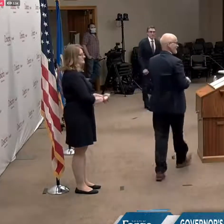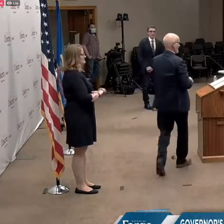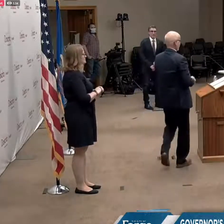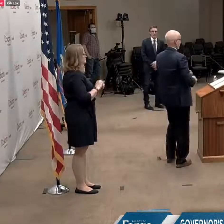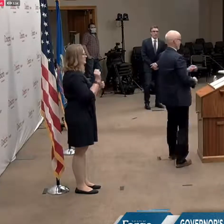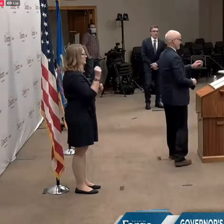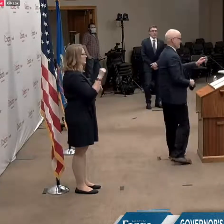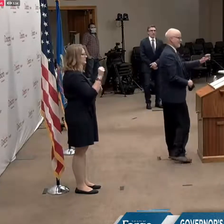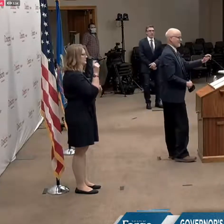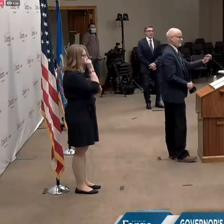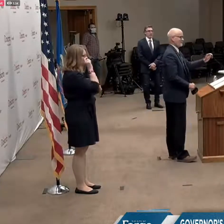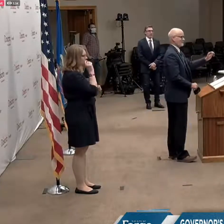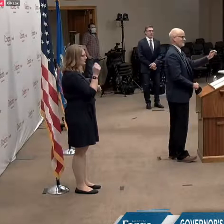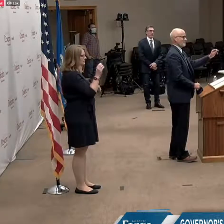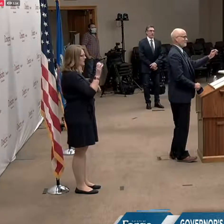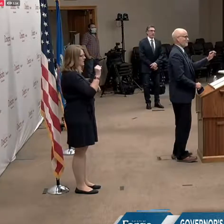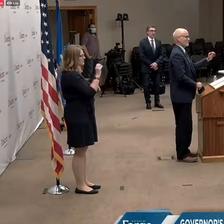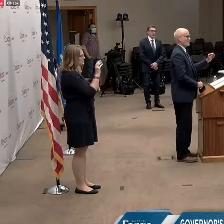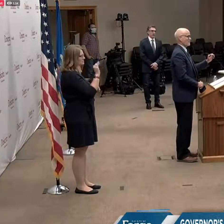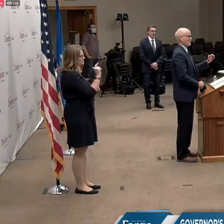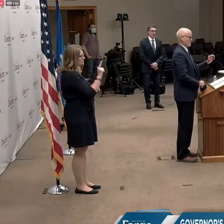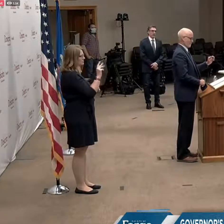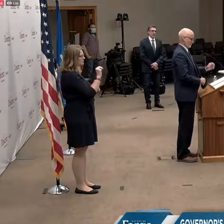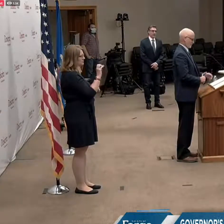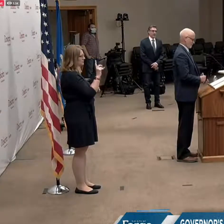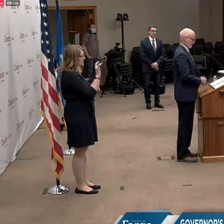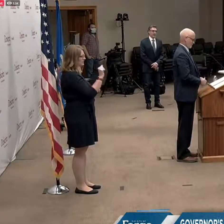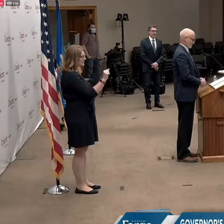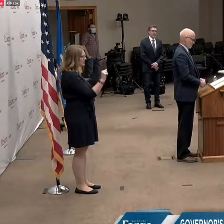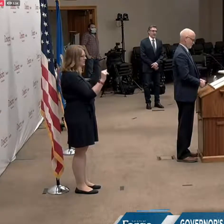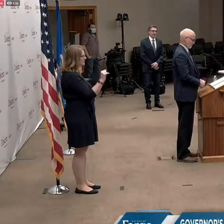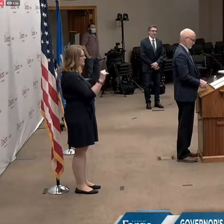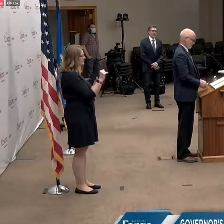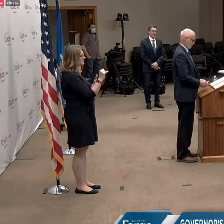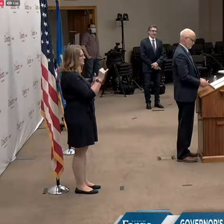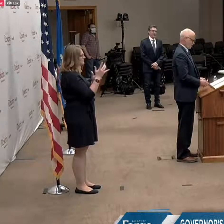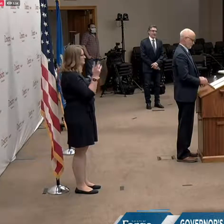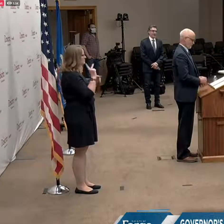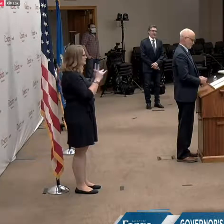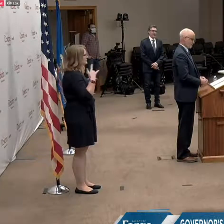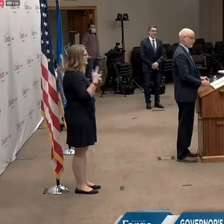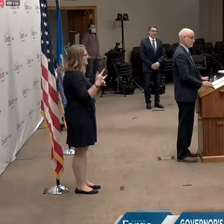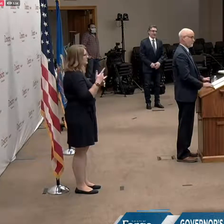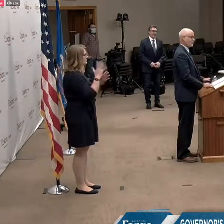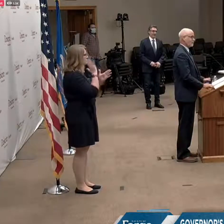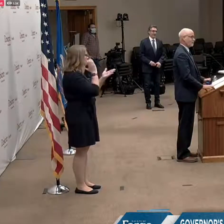Yes. So I've seen a lot on social media lately, people posting photos and videos